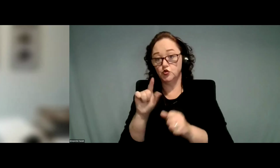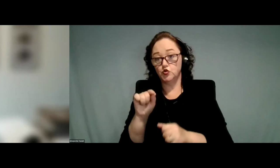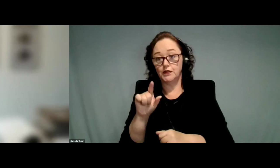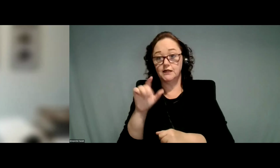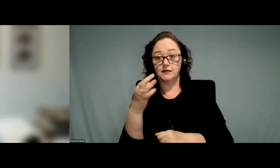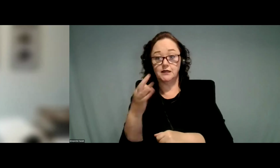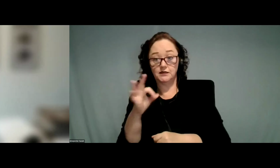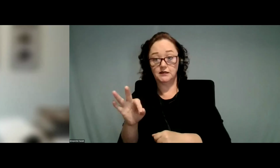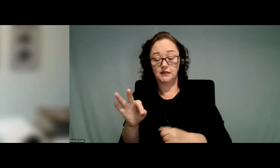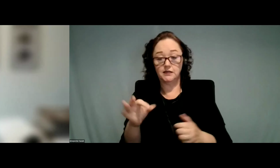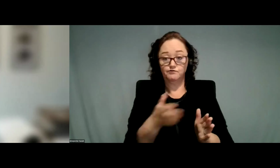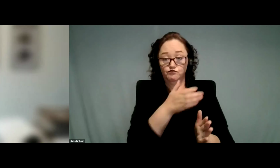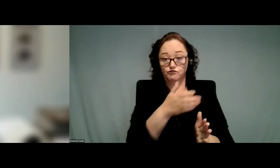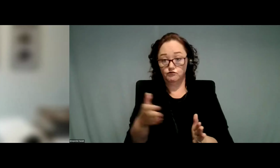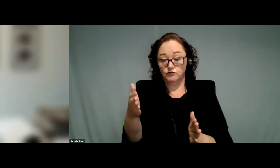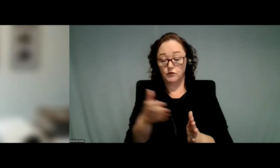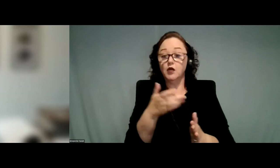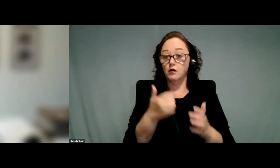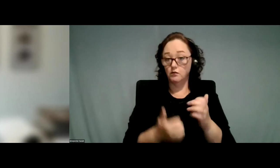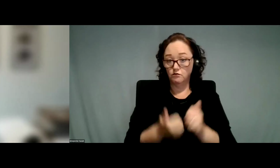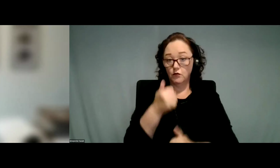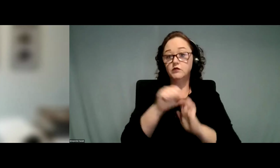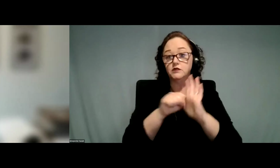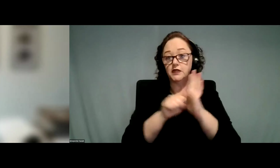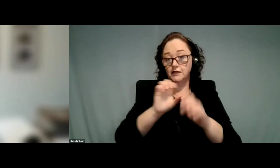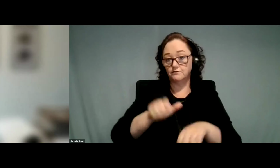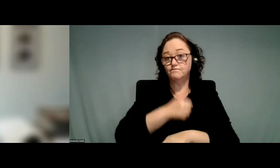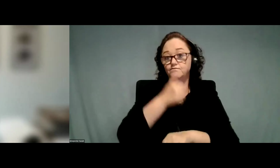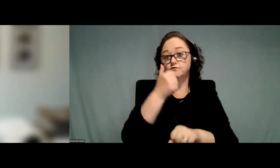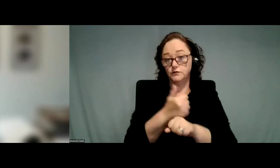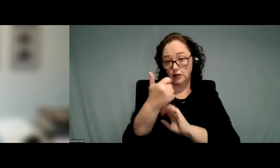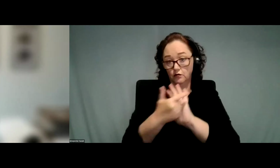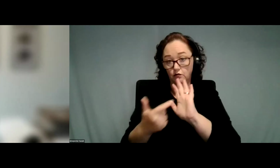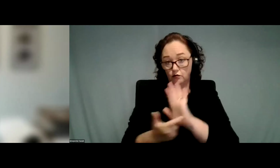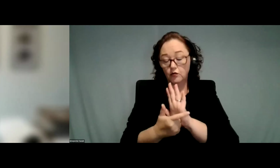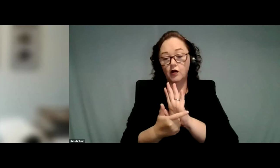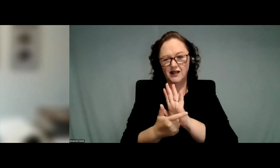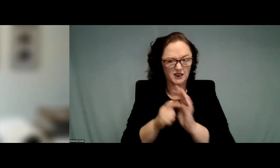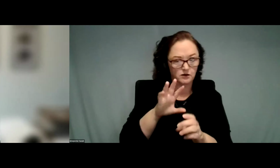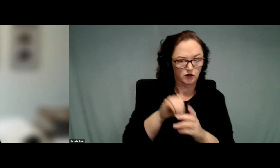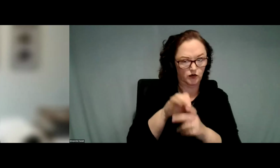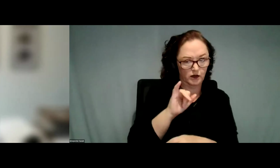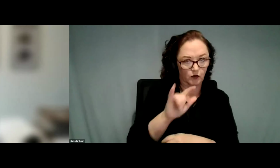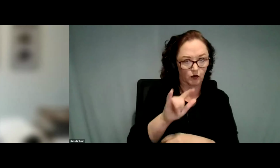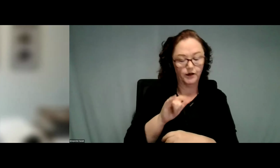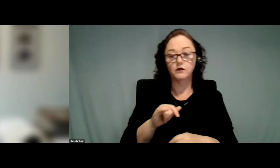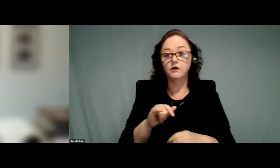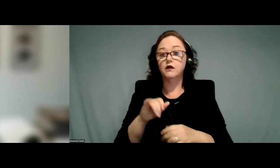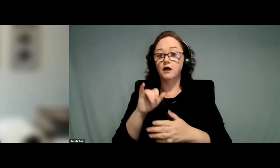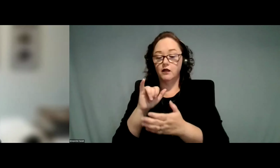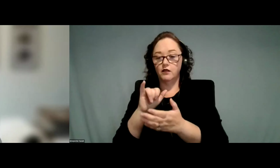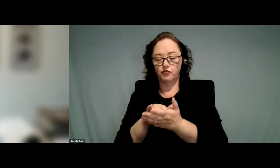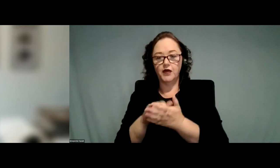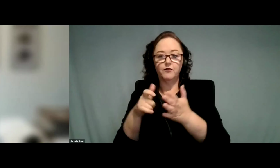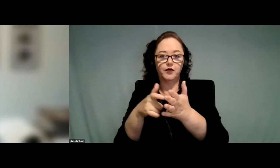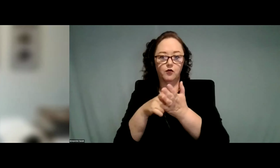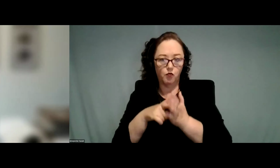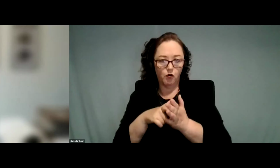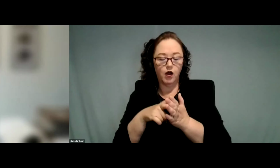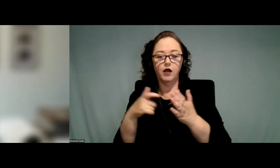most states have enacted laws, and Illinois is one of them, that require the Etsy's of the world, the